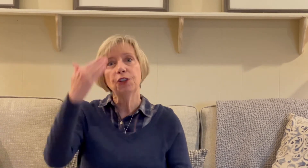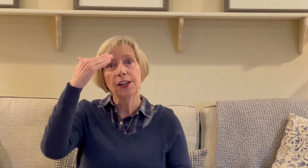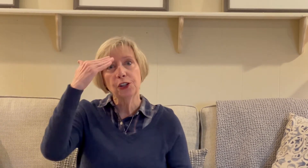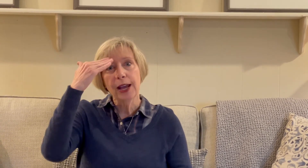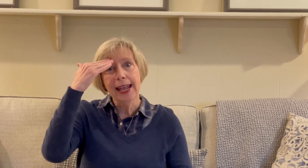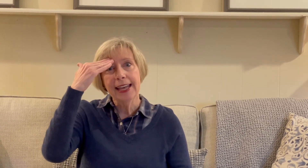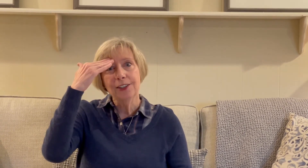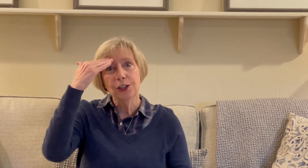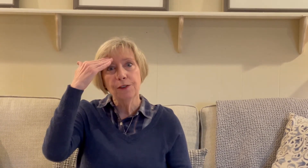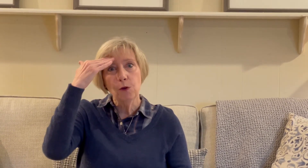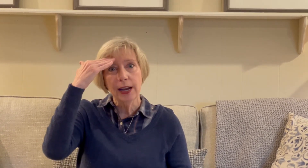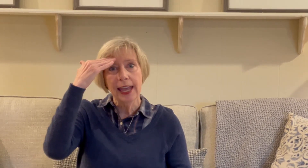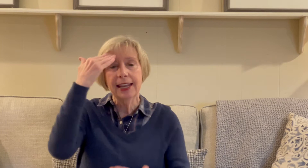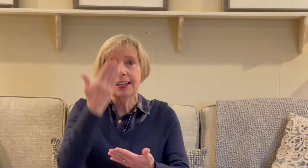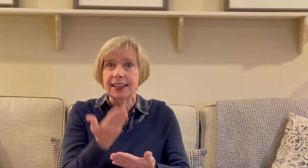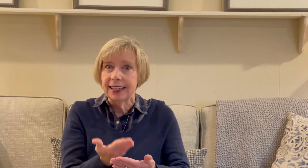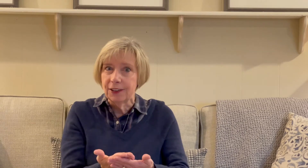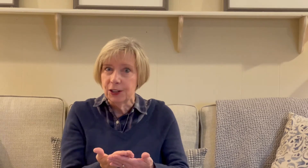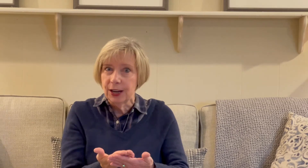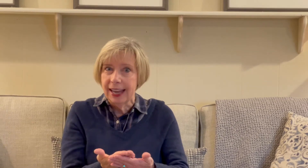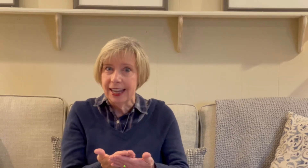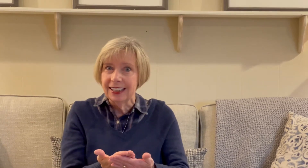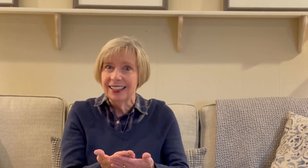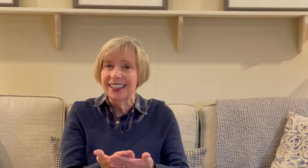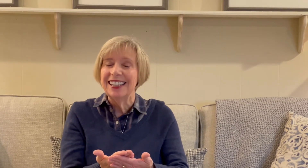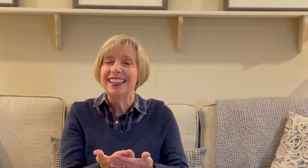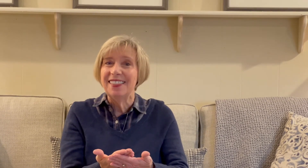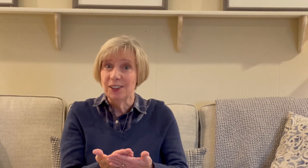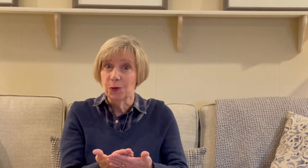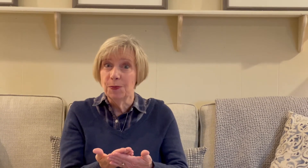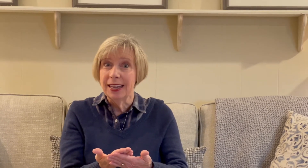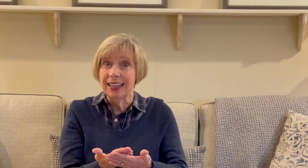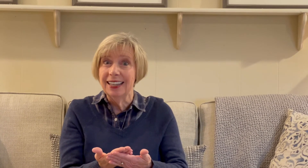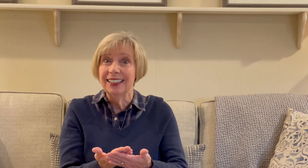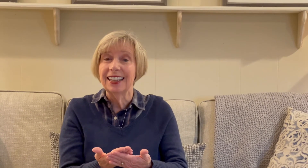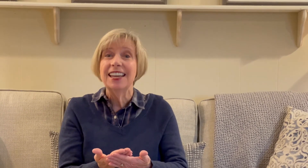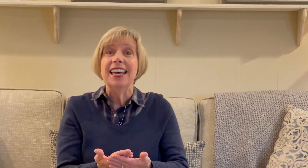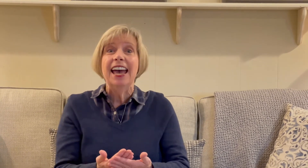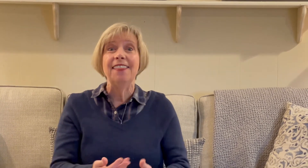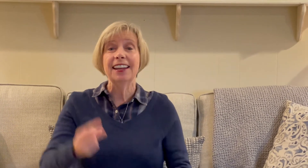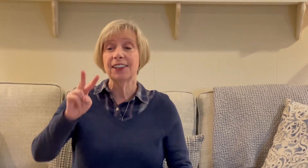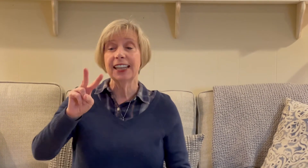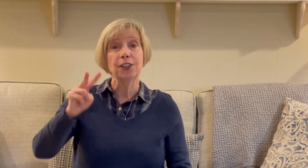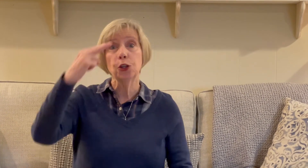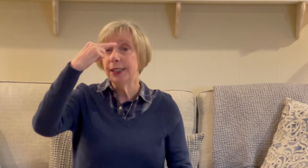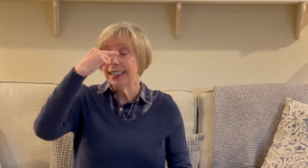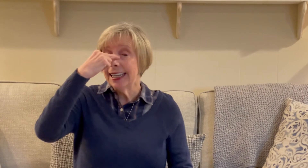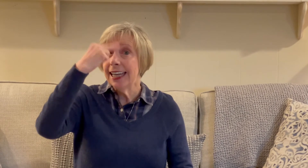touch your hand to your forehead and then down to your hands. And then you repeat it. And then I'll say, to see